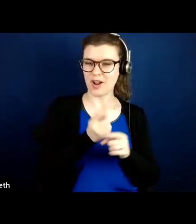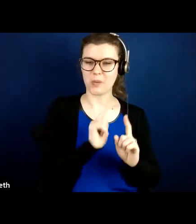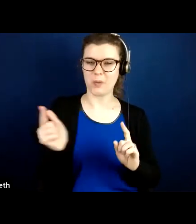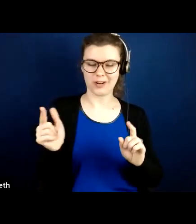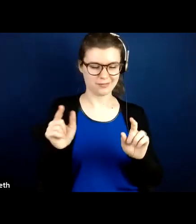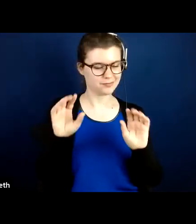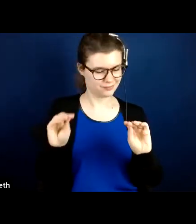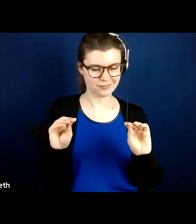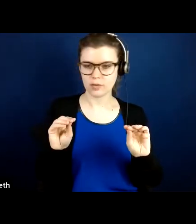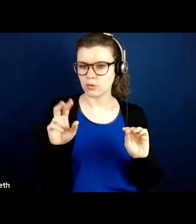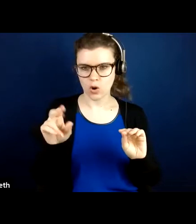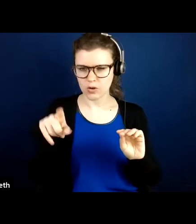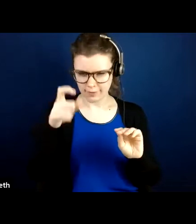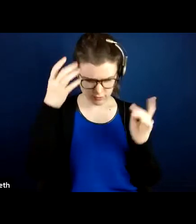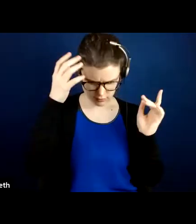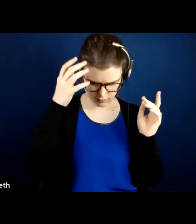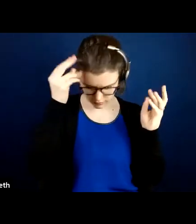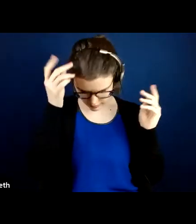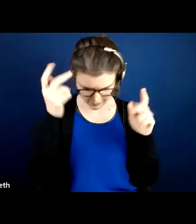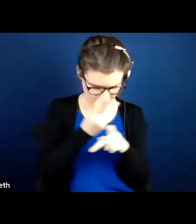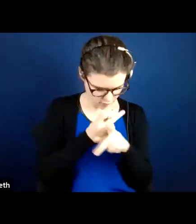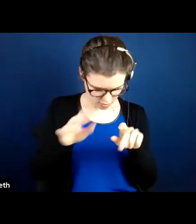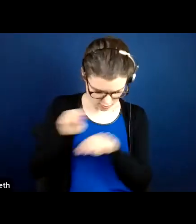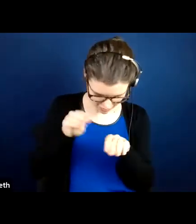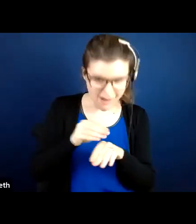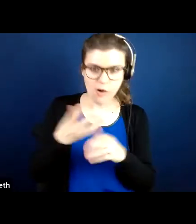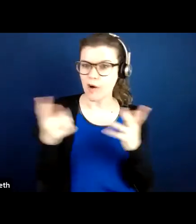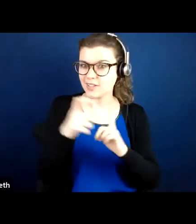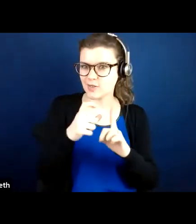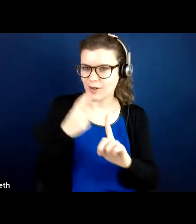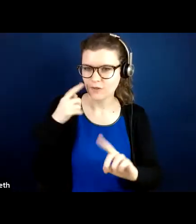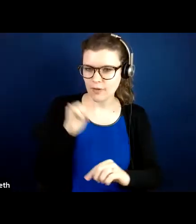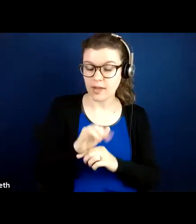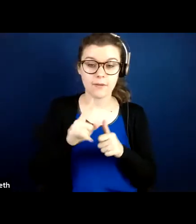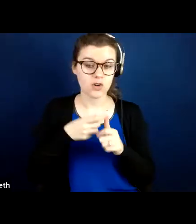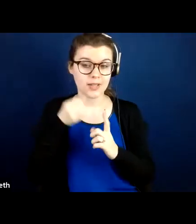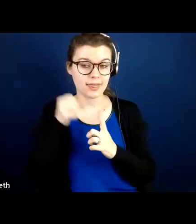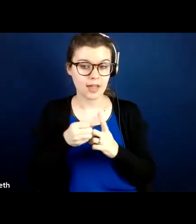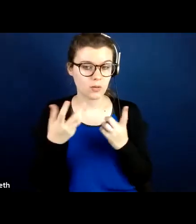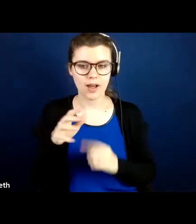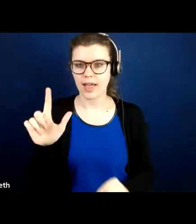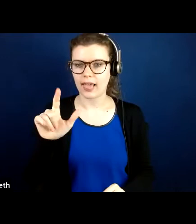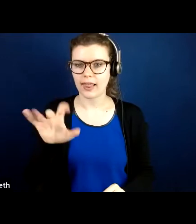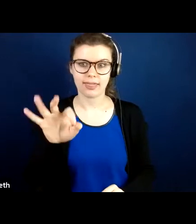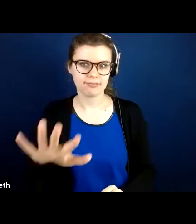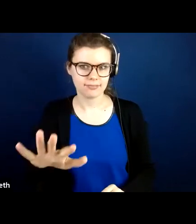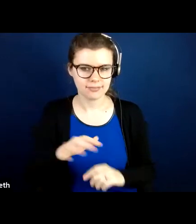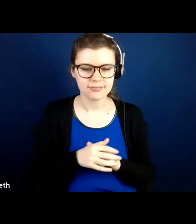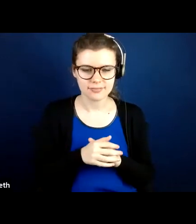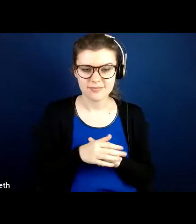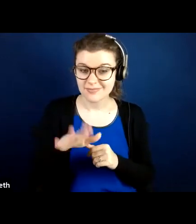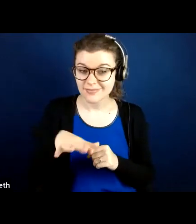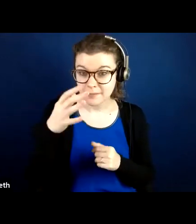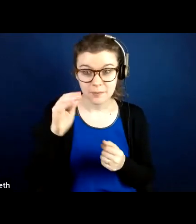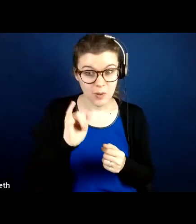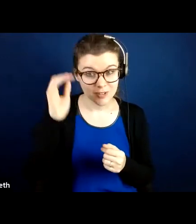word. So I just wanted to make that clear to you guys. So there's the letter L for the first mystery letter, but keep in mind,